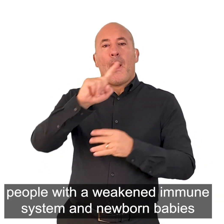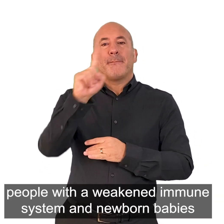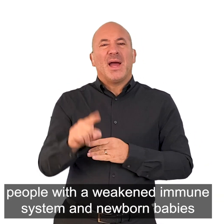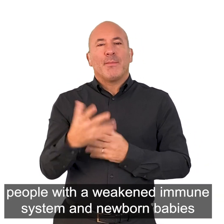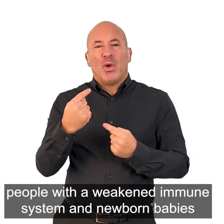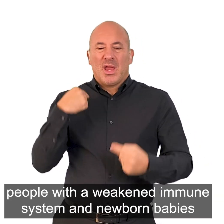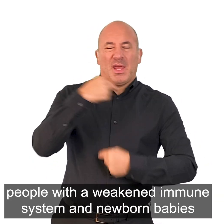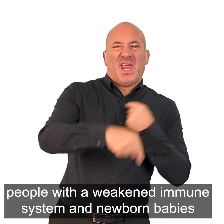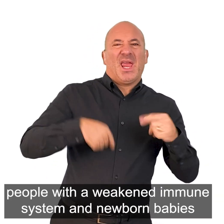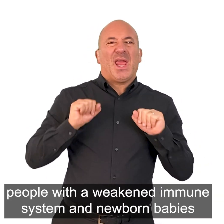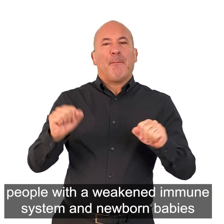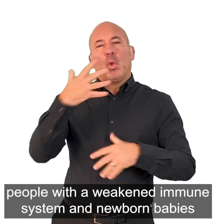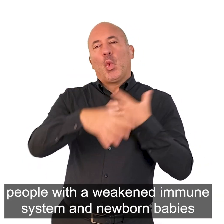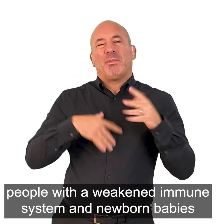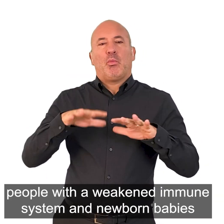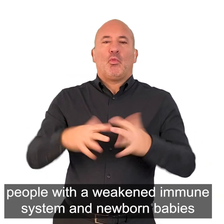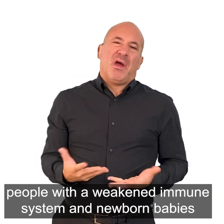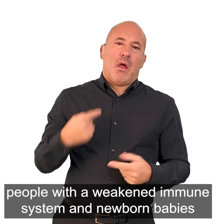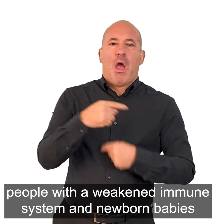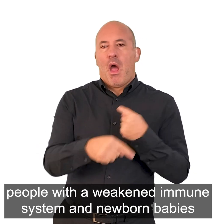with a weakened immune system, and newborn babies